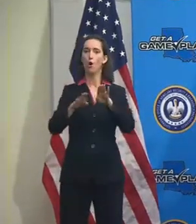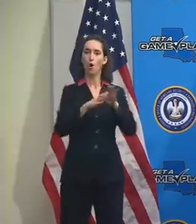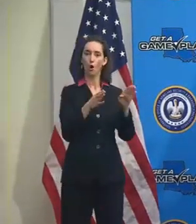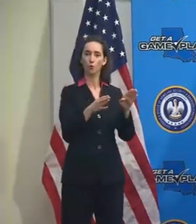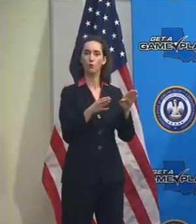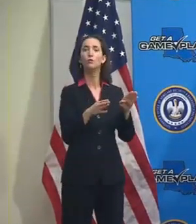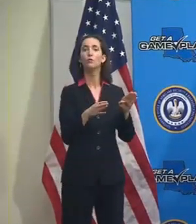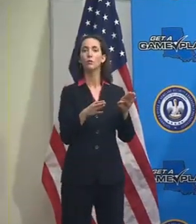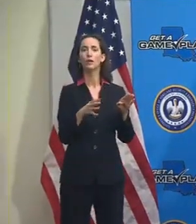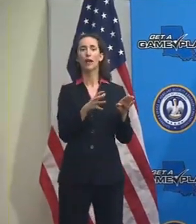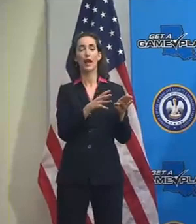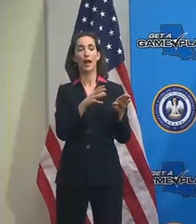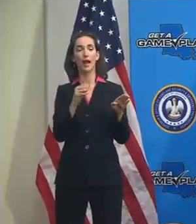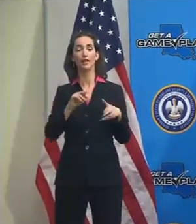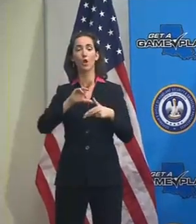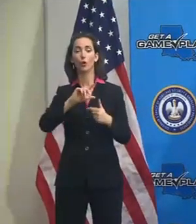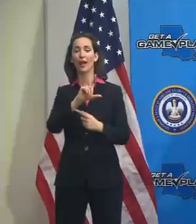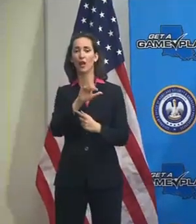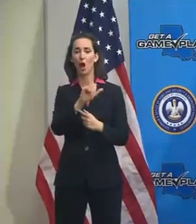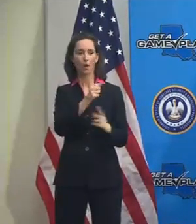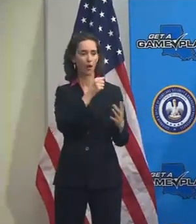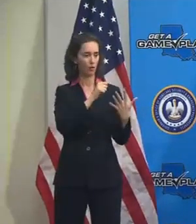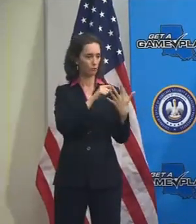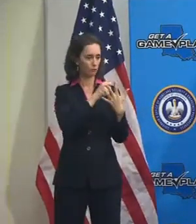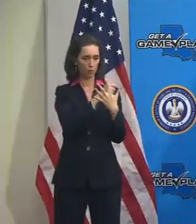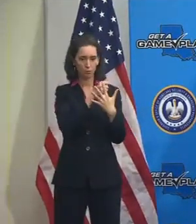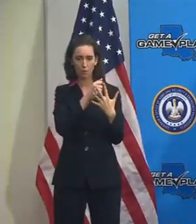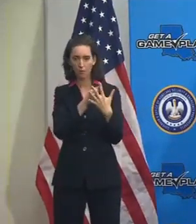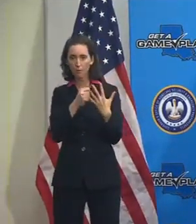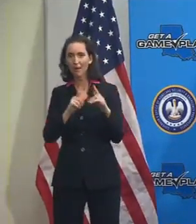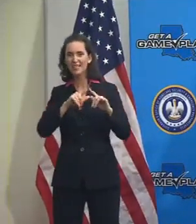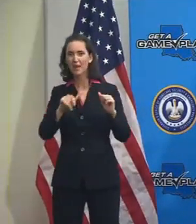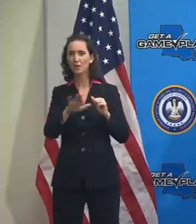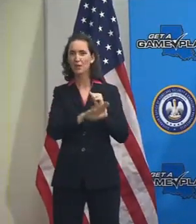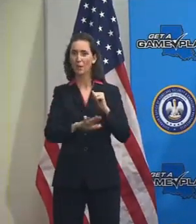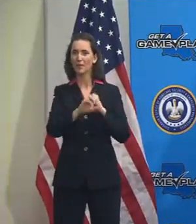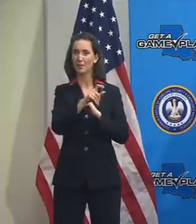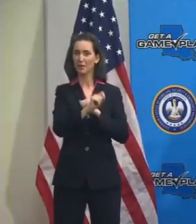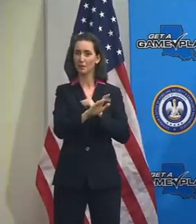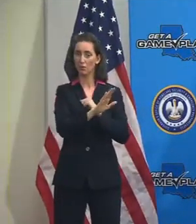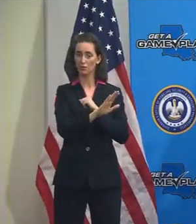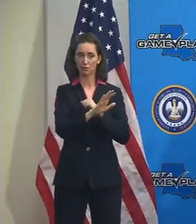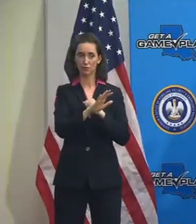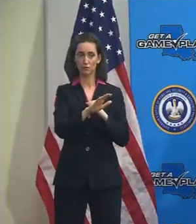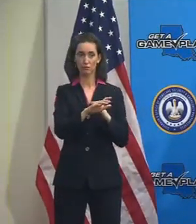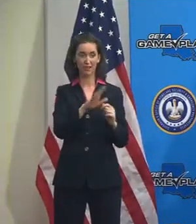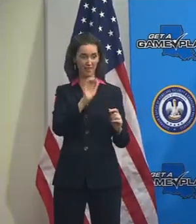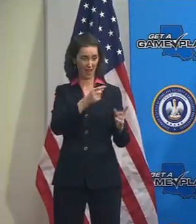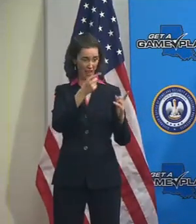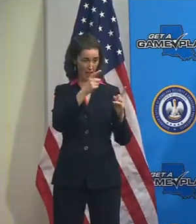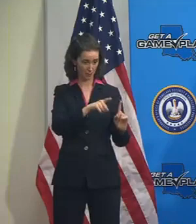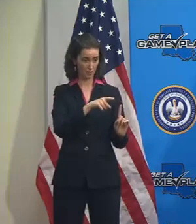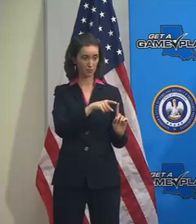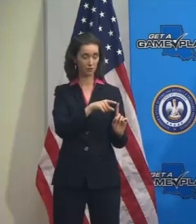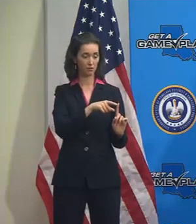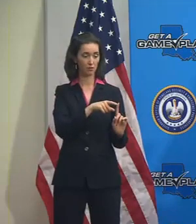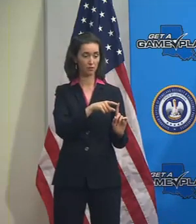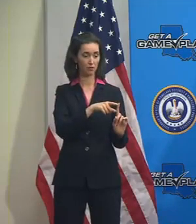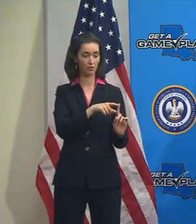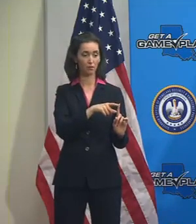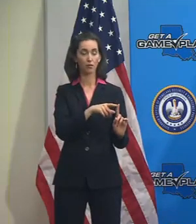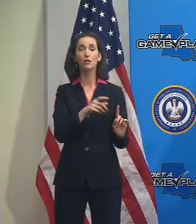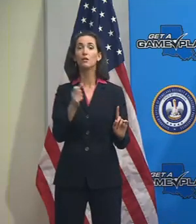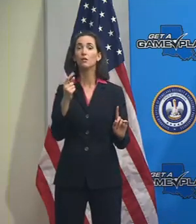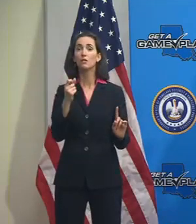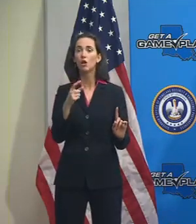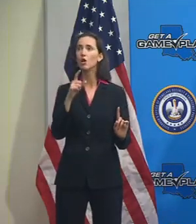and Hurricane Laura, that only happened, and I should say the surge